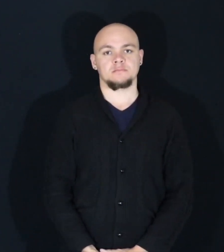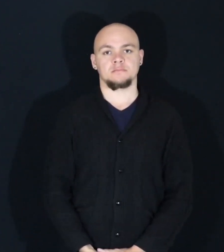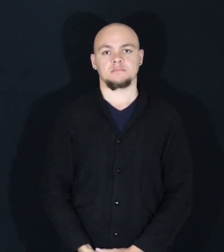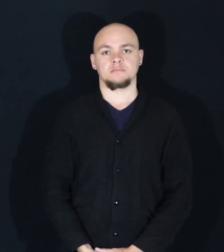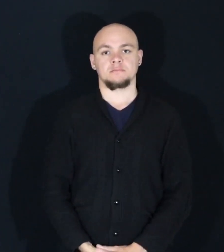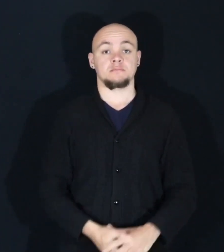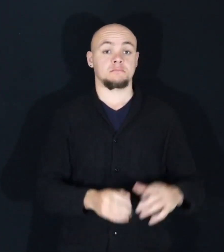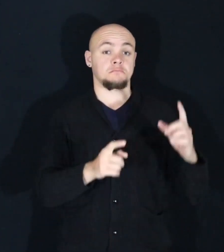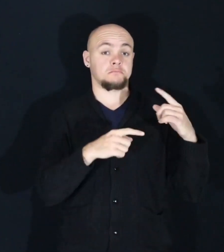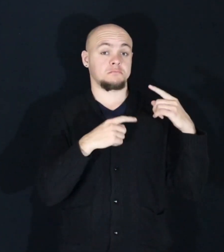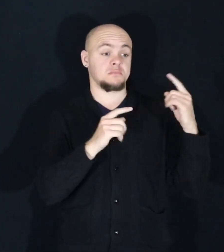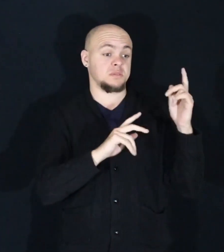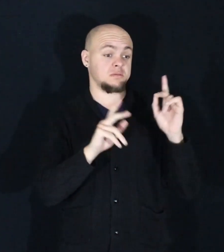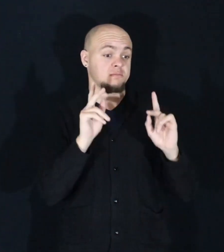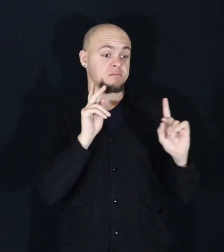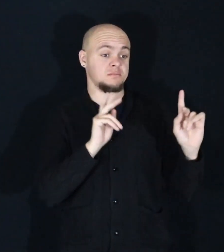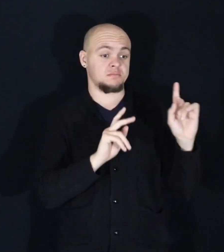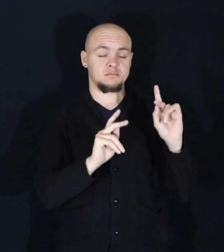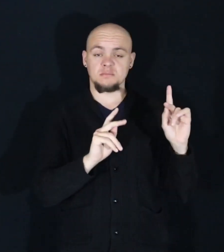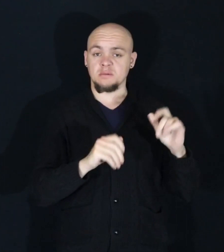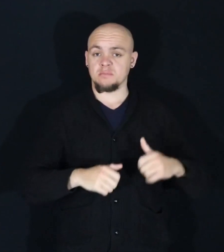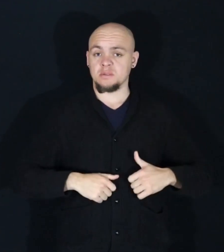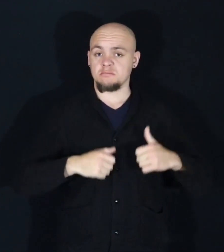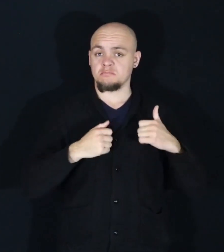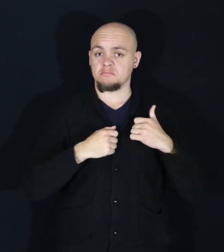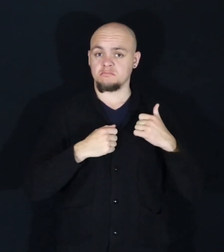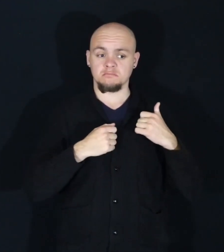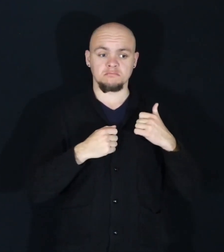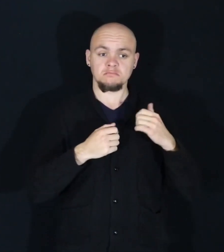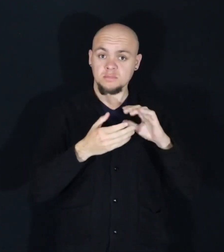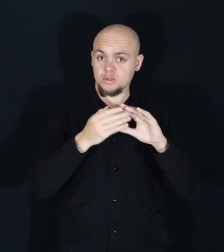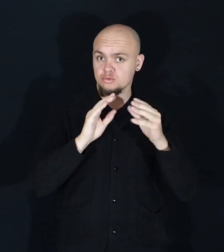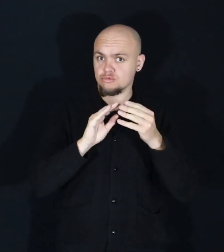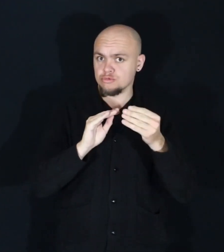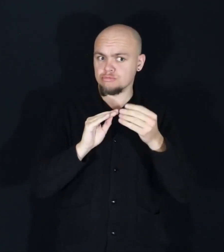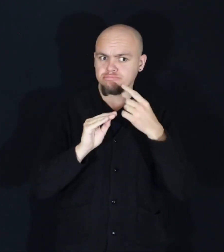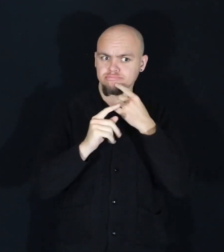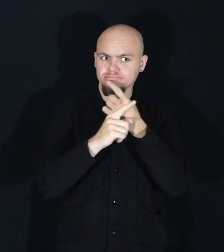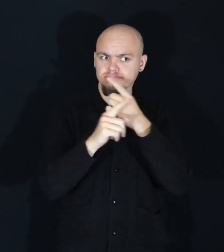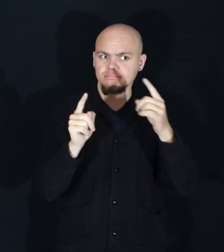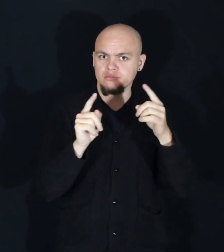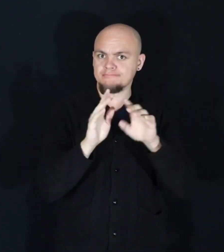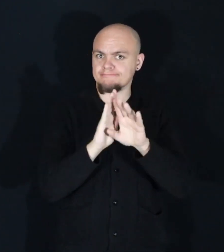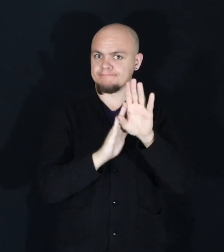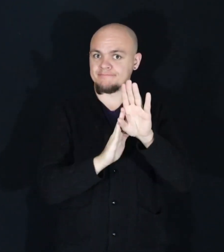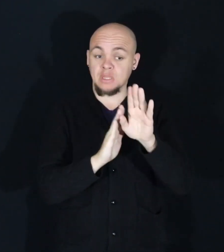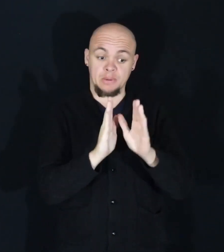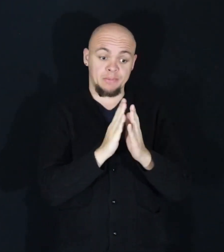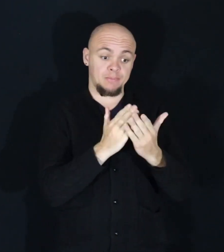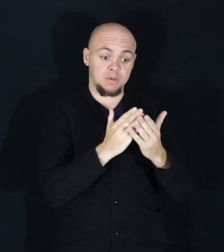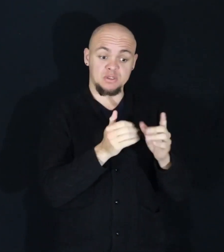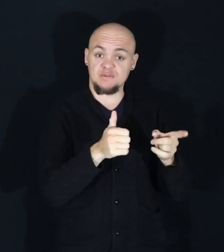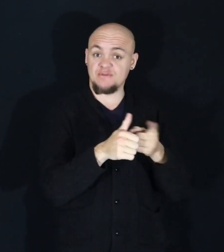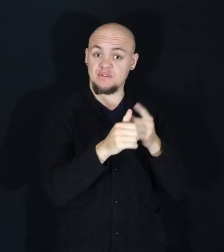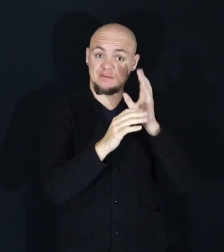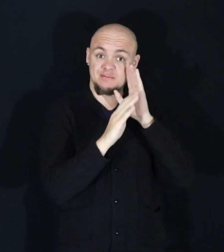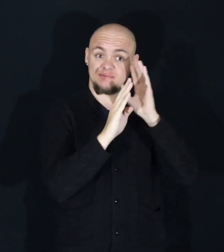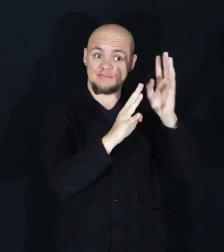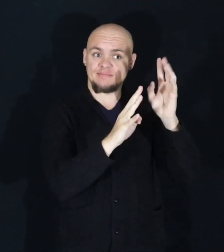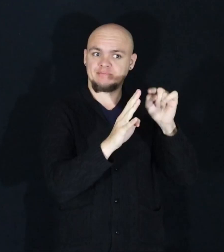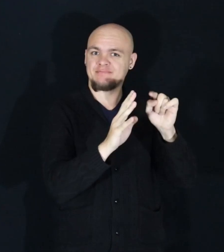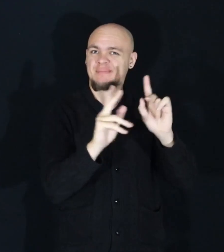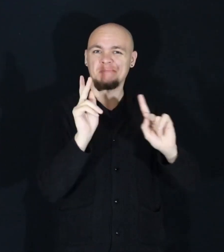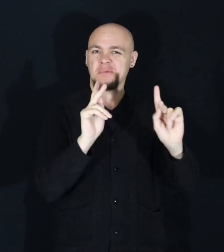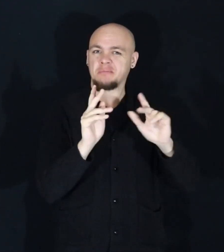Ever since humans have existed, the stories we've told have grown alongside us. When books were invented at first, they were not accessible to most